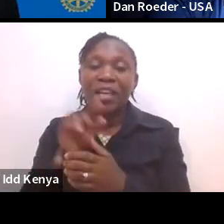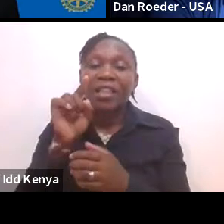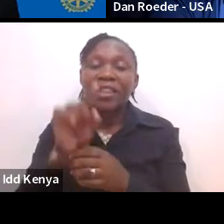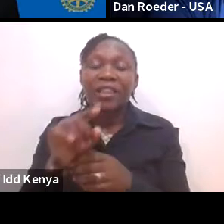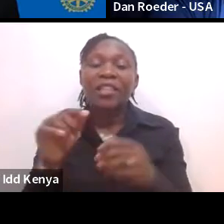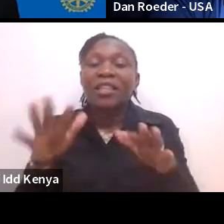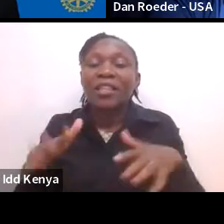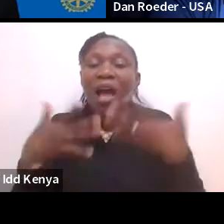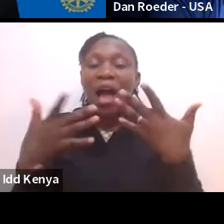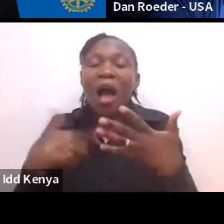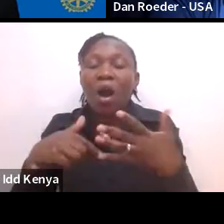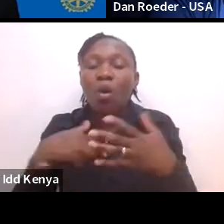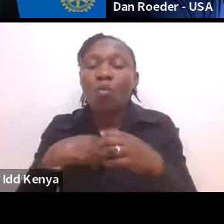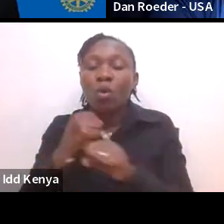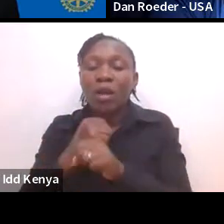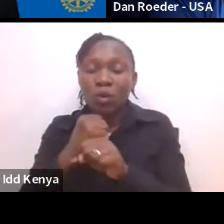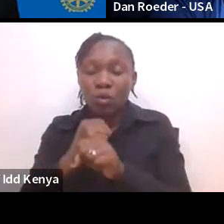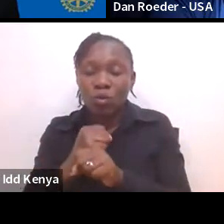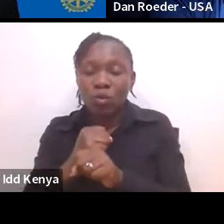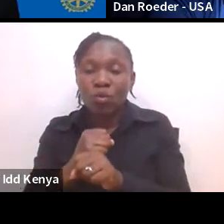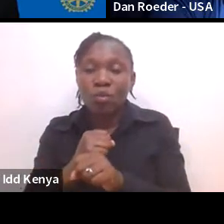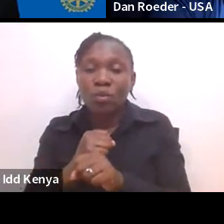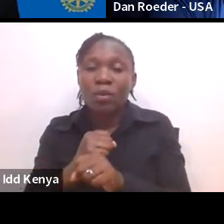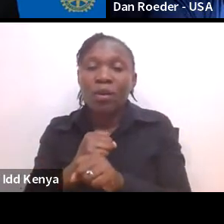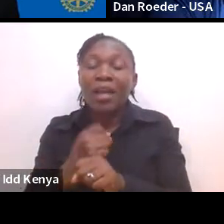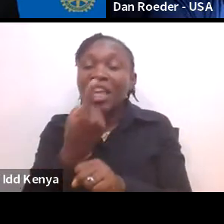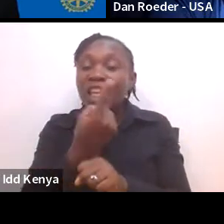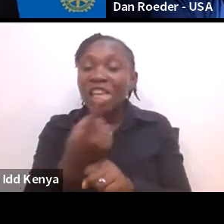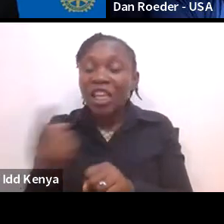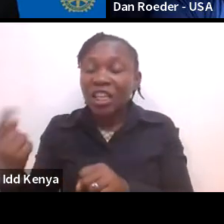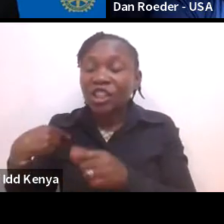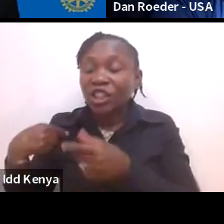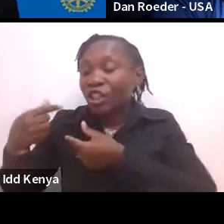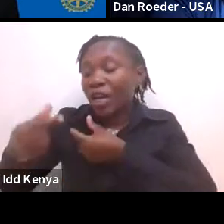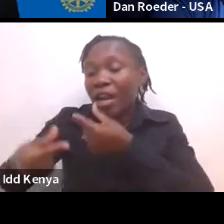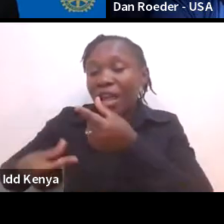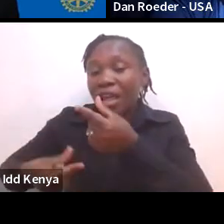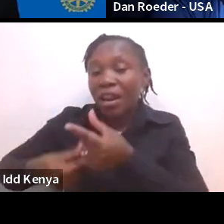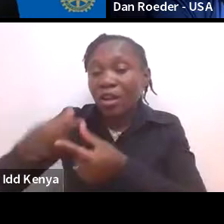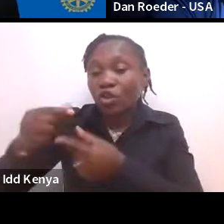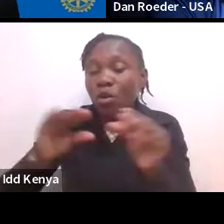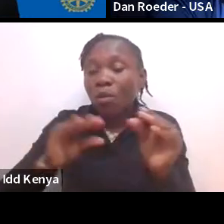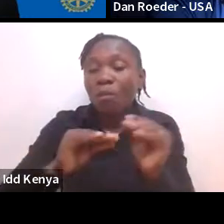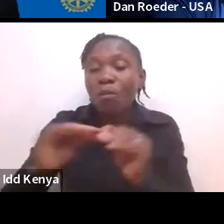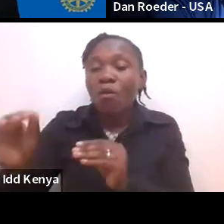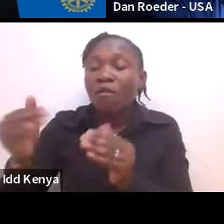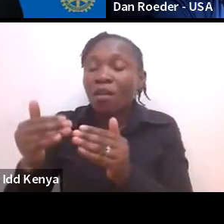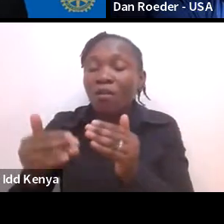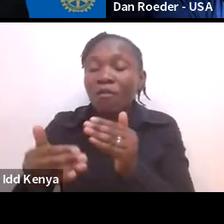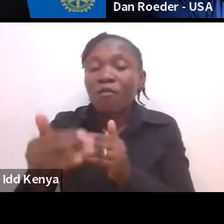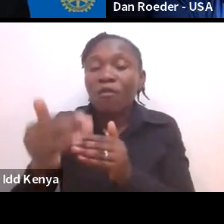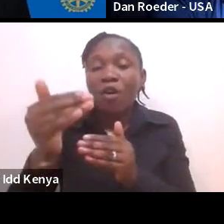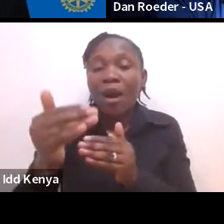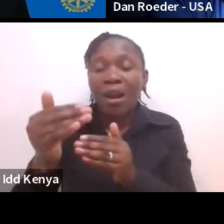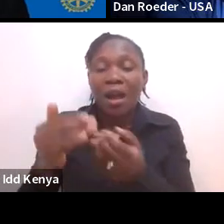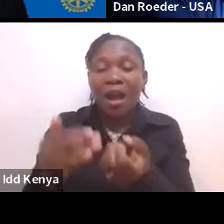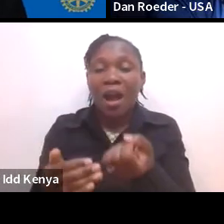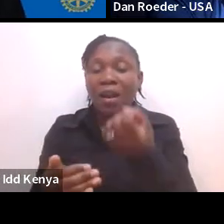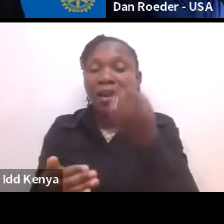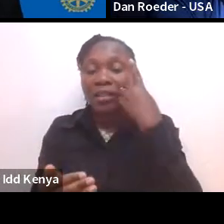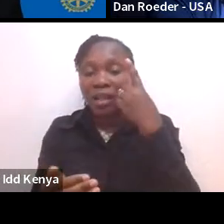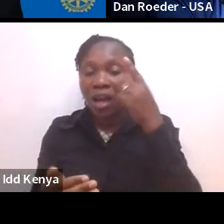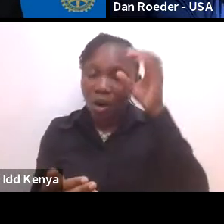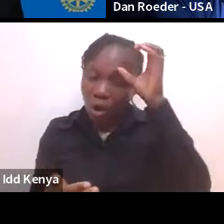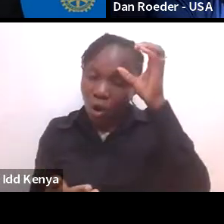by making certain that every generation moving forward all around the globe understands the concept of